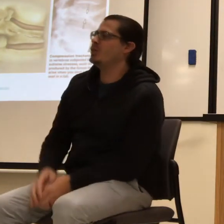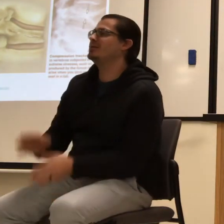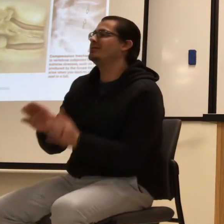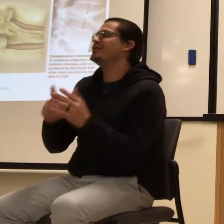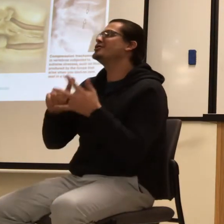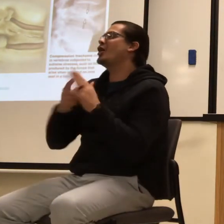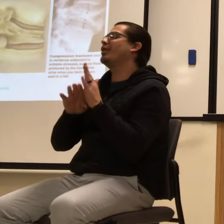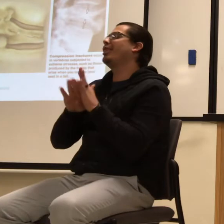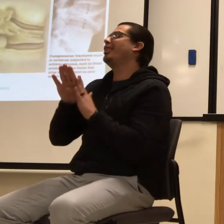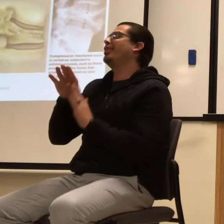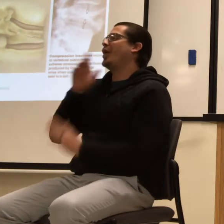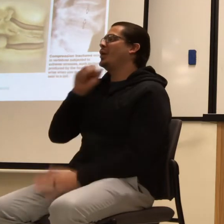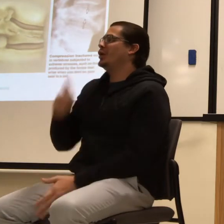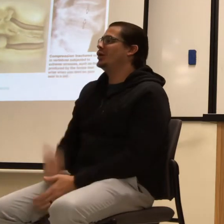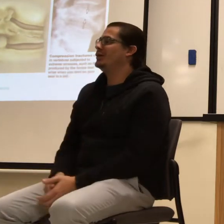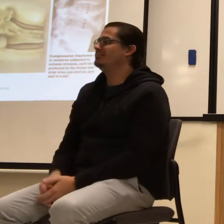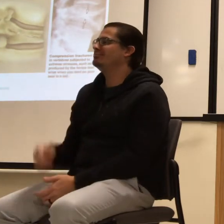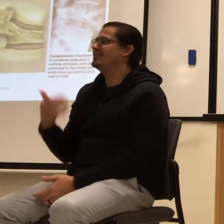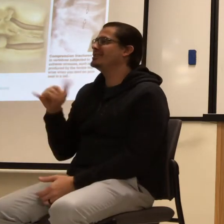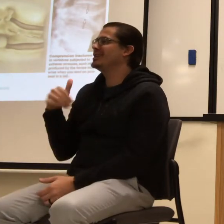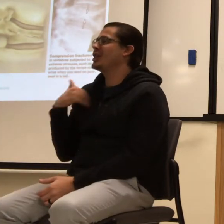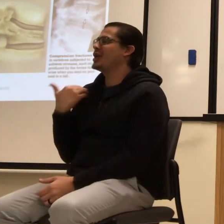and no hip fracture.